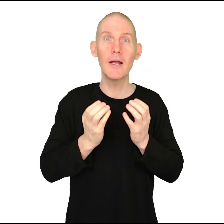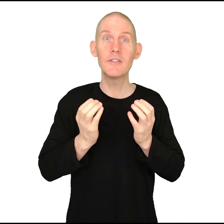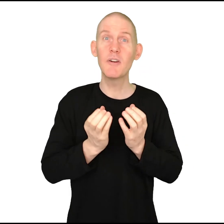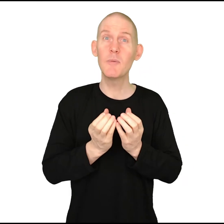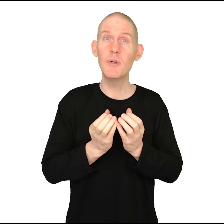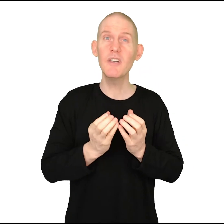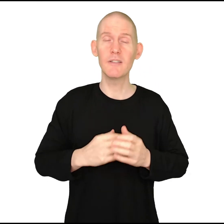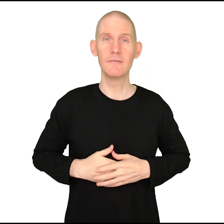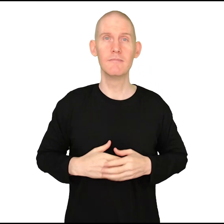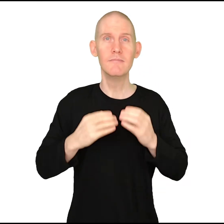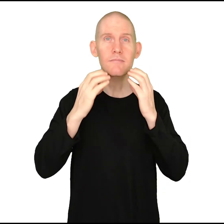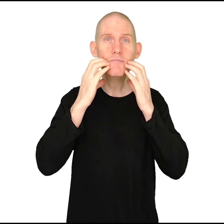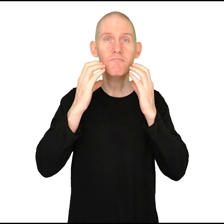imaginary beard.